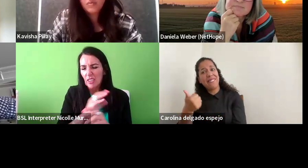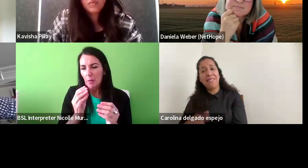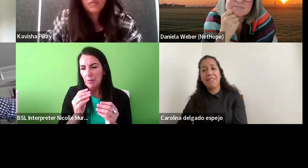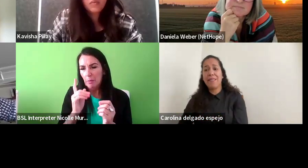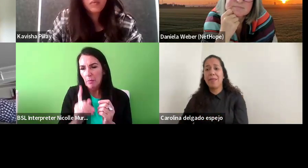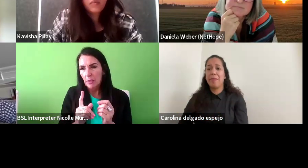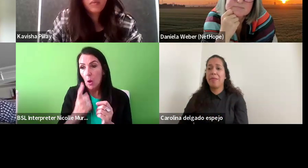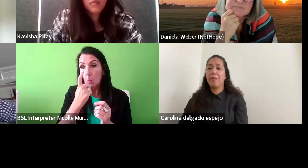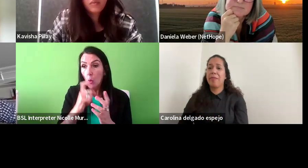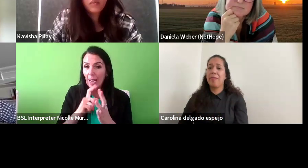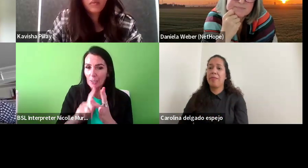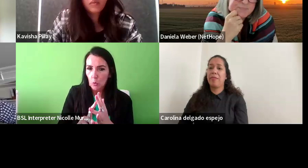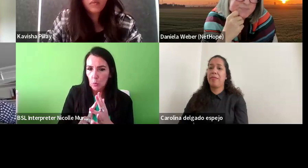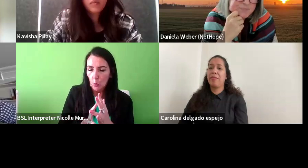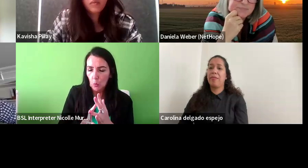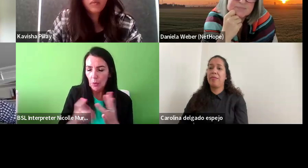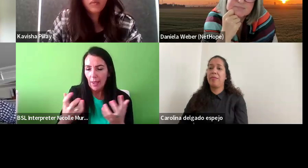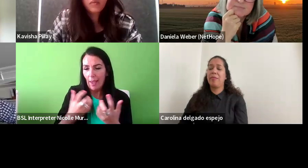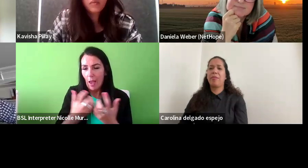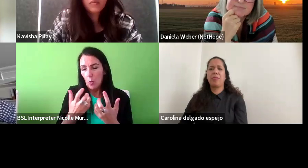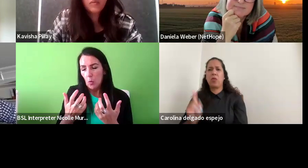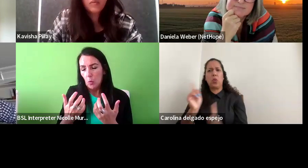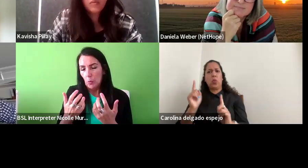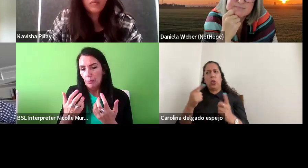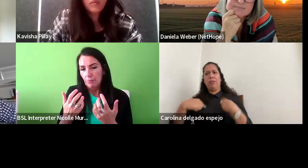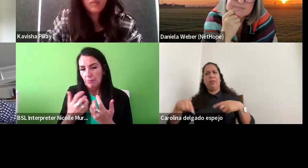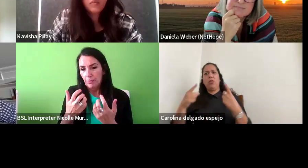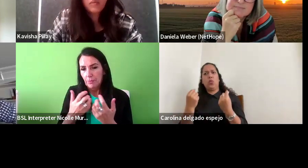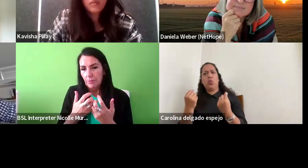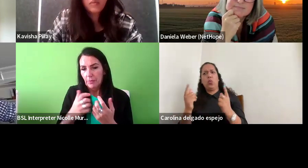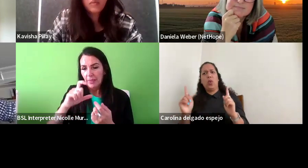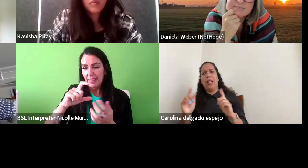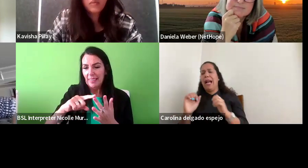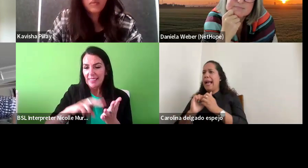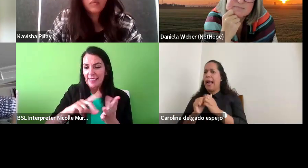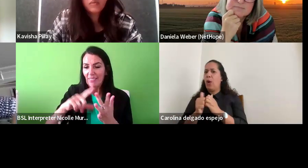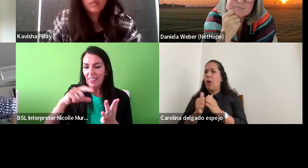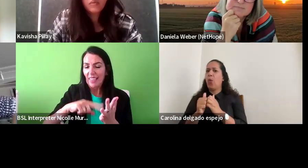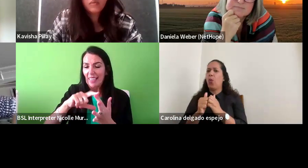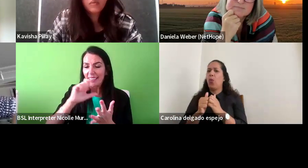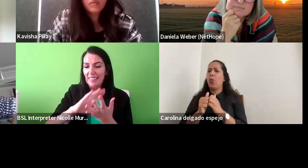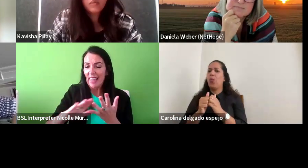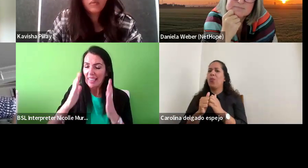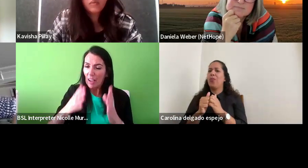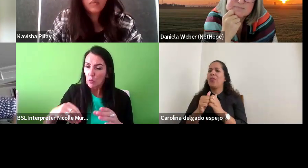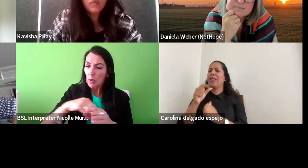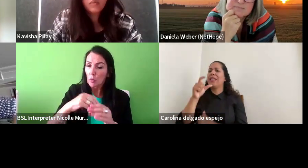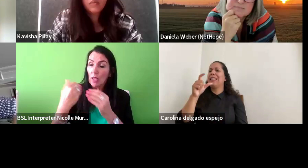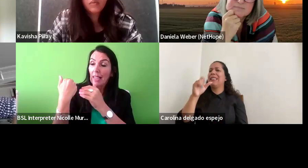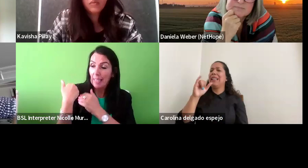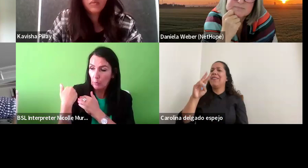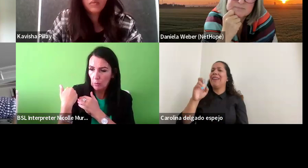exactly can be done? How can you keep these, how can civic tech developers build in accountability mechanisms